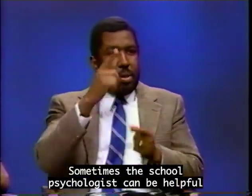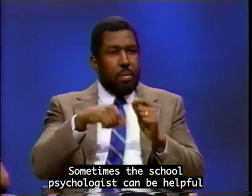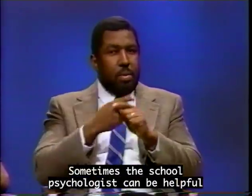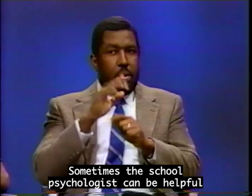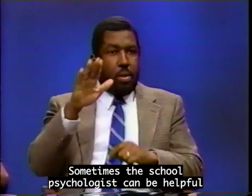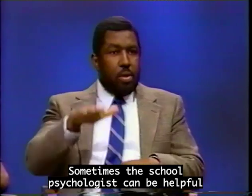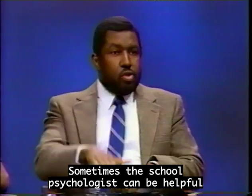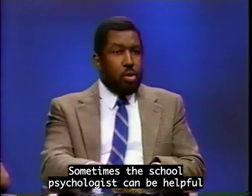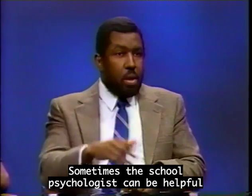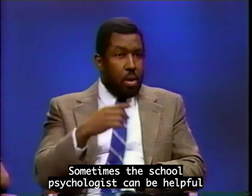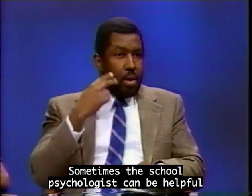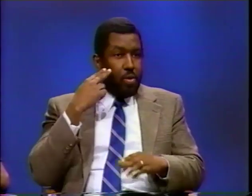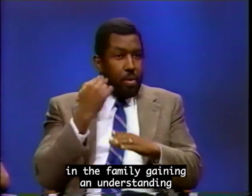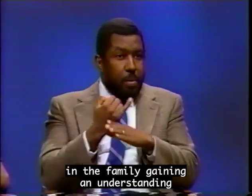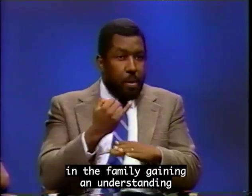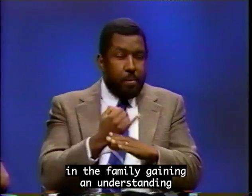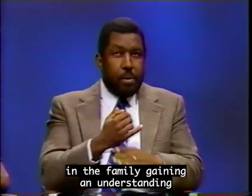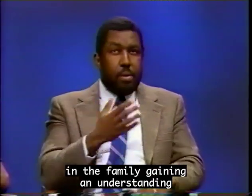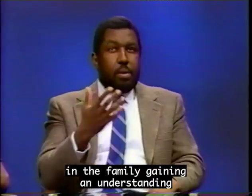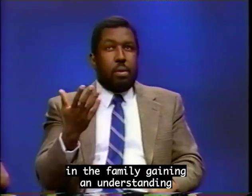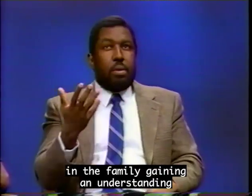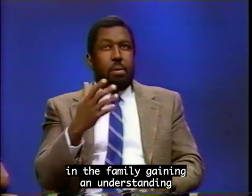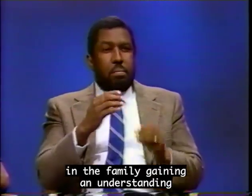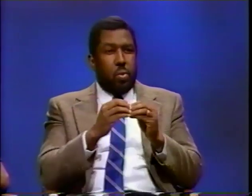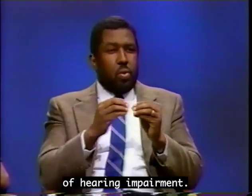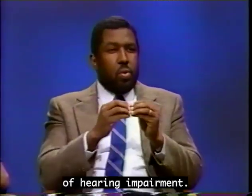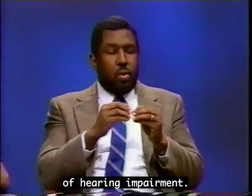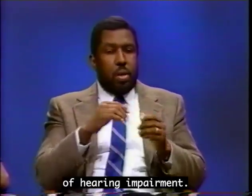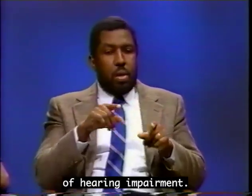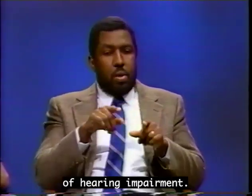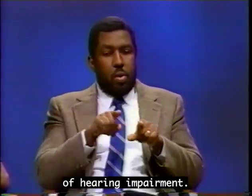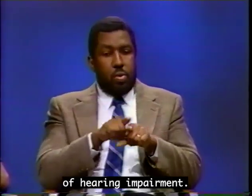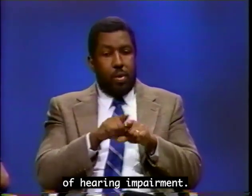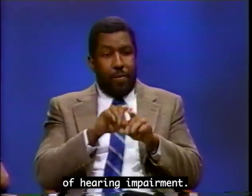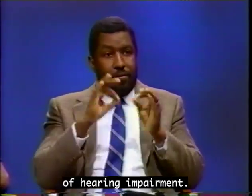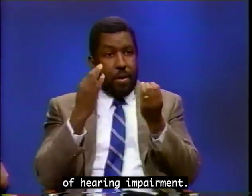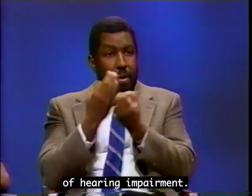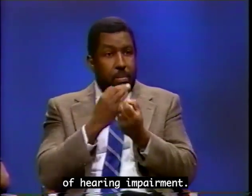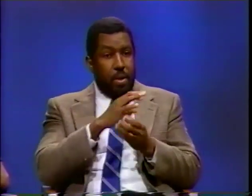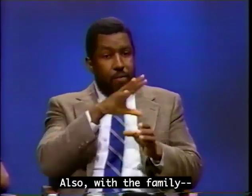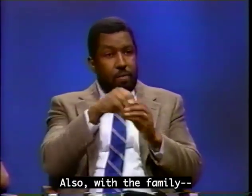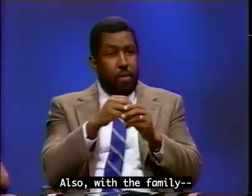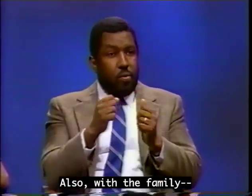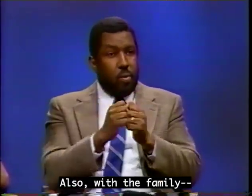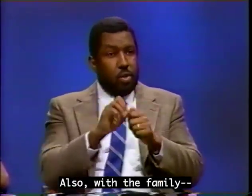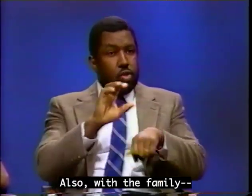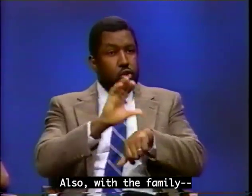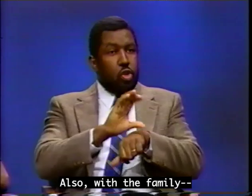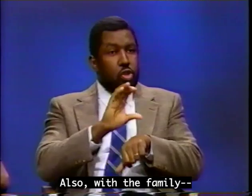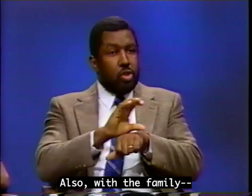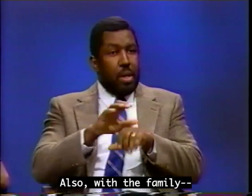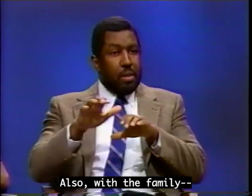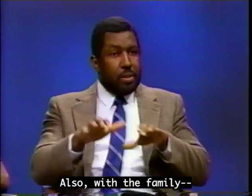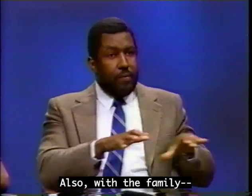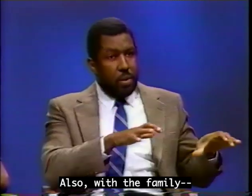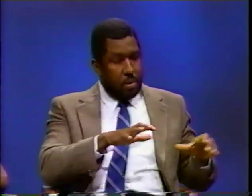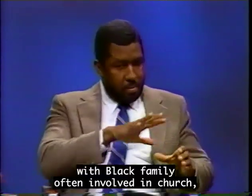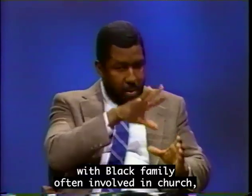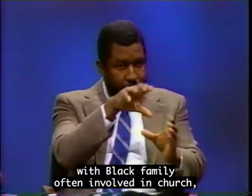school psychologist can be helpful in the family gaining an understanding of hearing impairment. Also, with the family, with